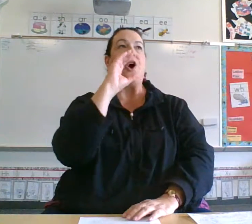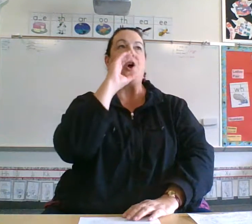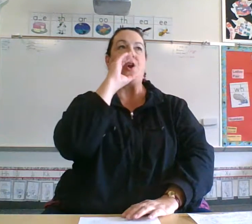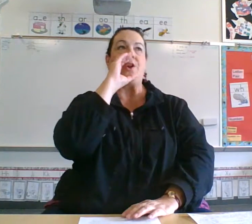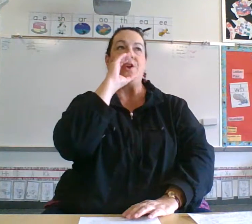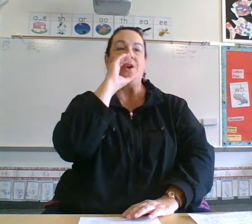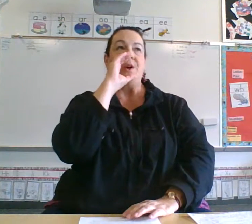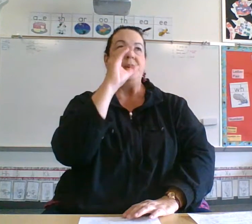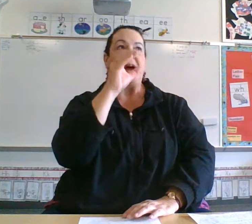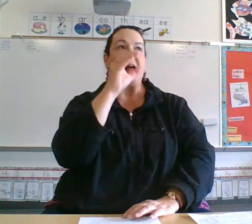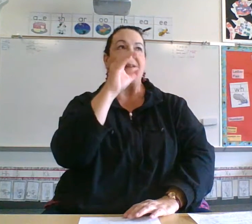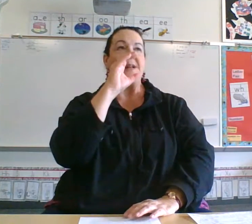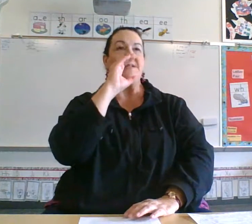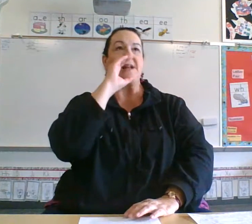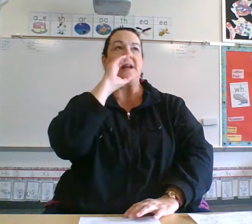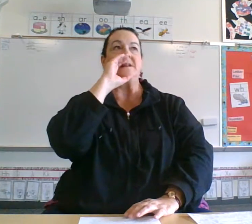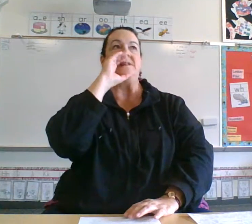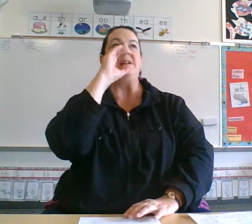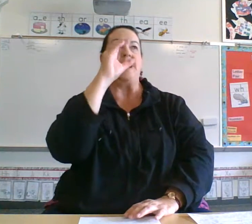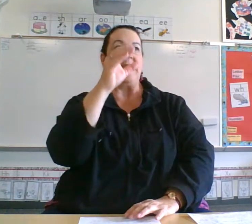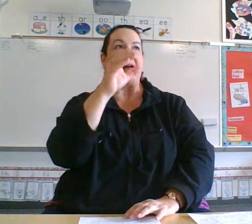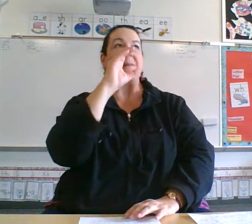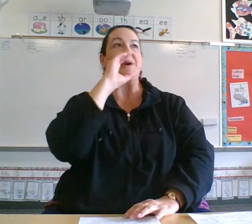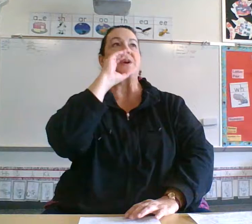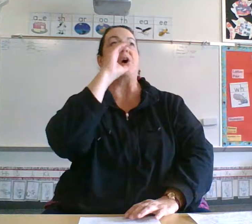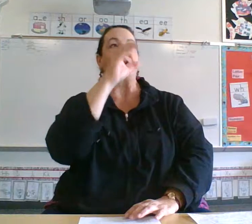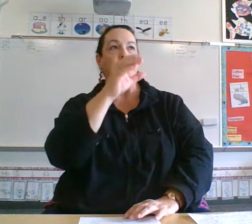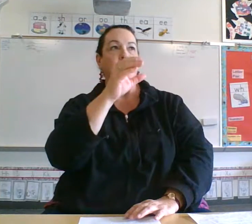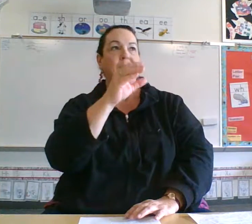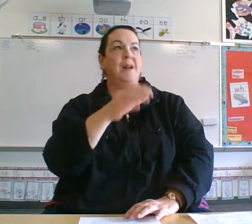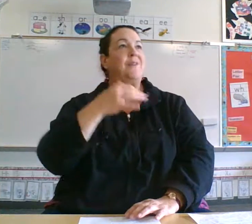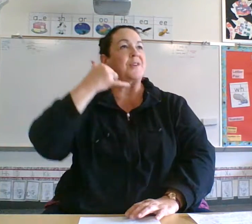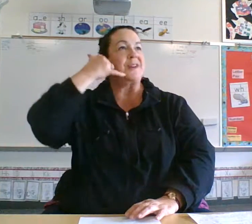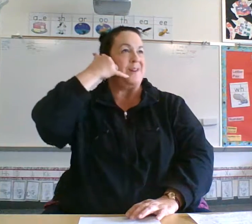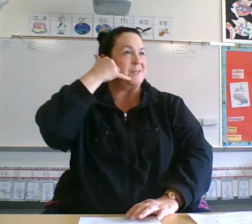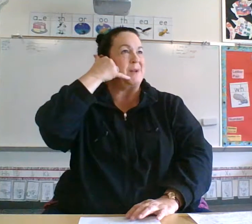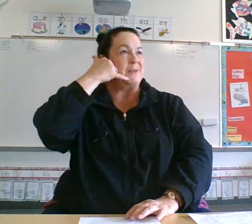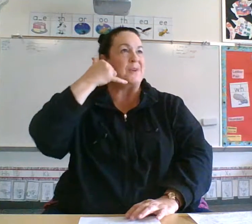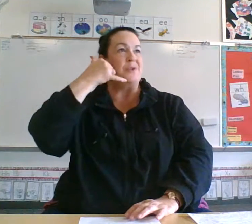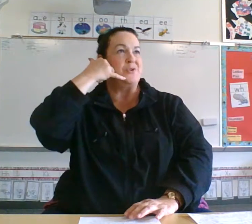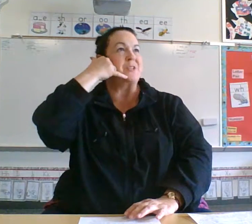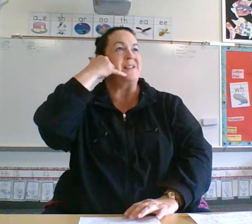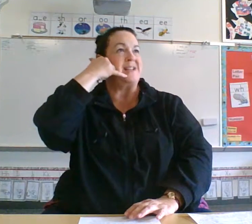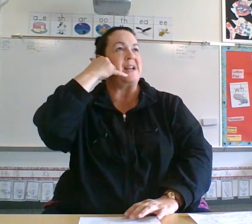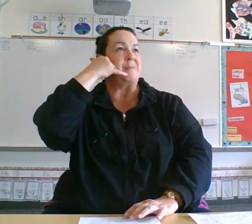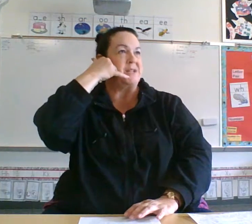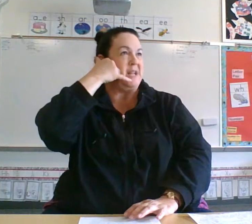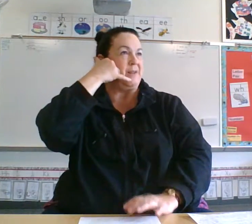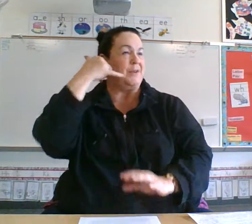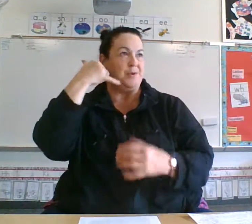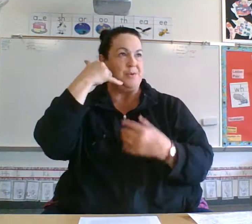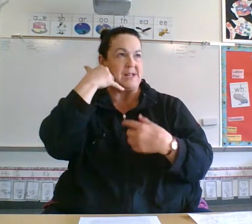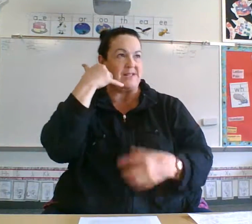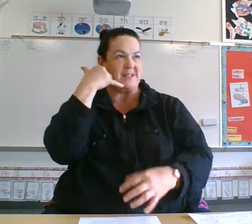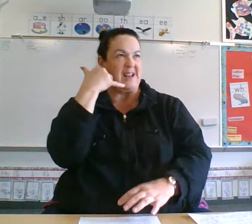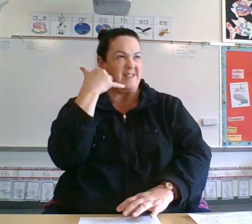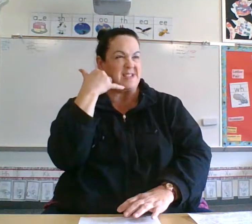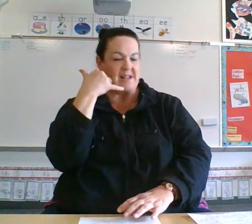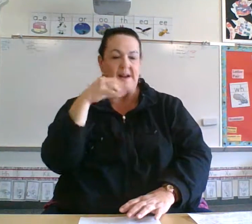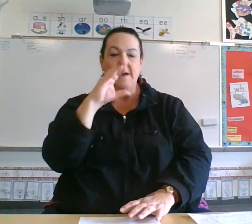Call. Now, that's like yelling out, I'm going to call you. If you're going to call somebody on the phone, usually they say, I'm going to telephone you. That's kind of the sign.